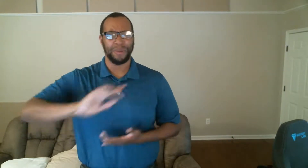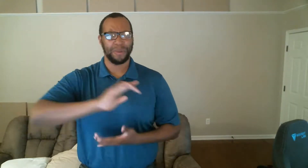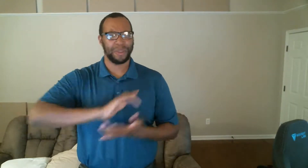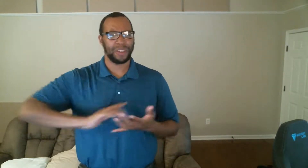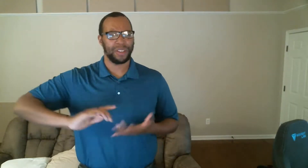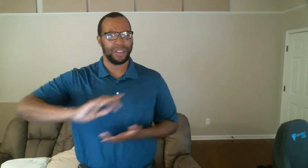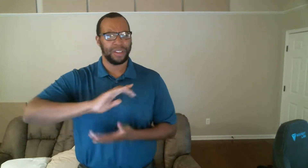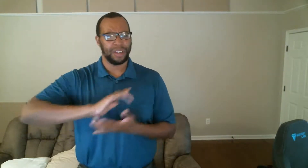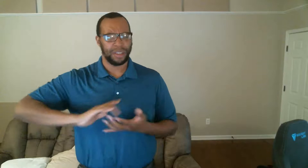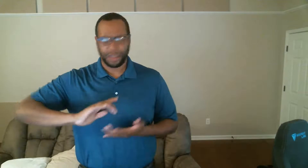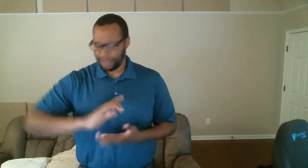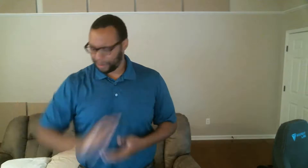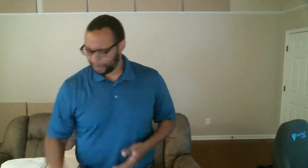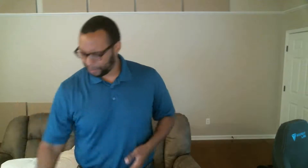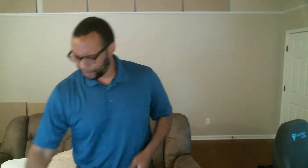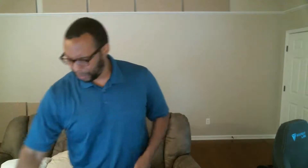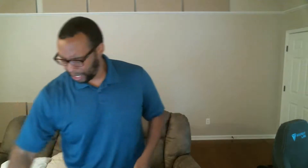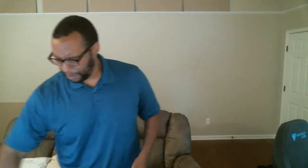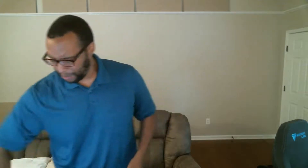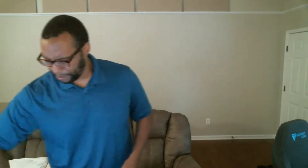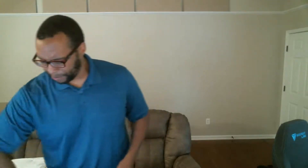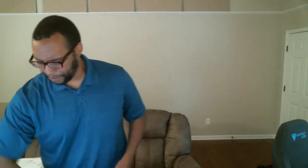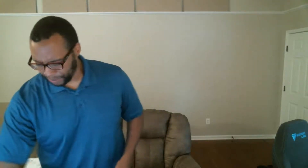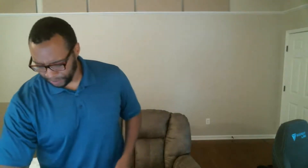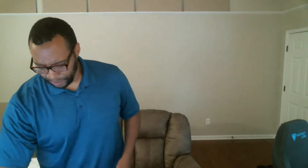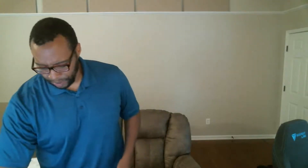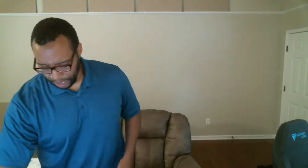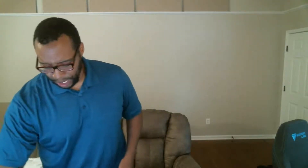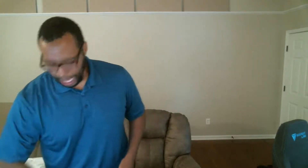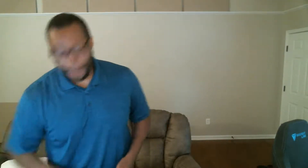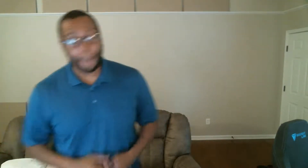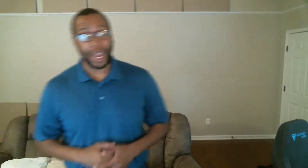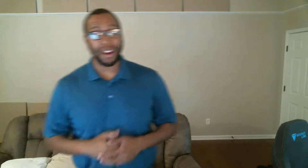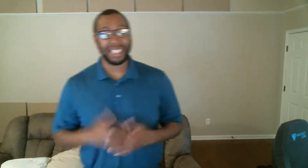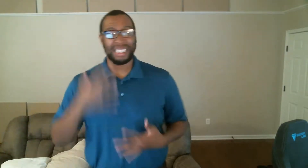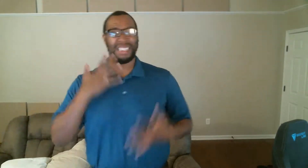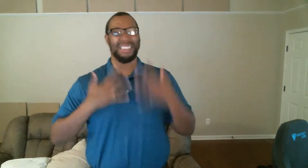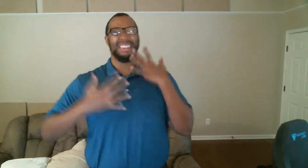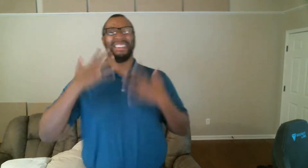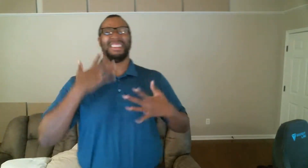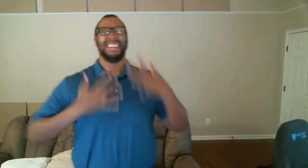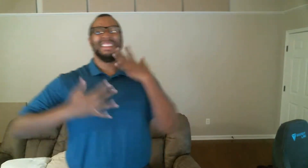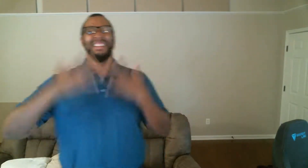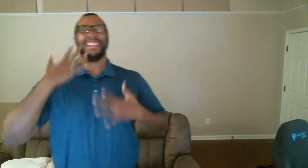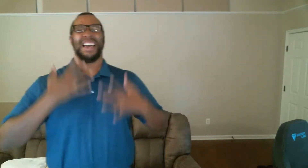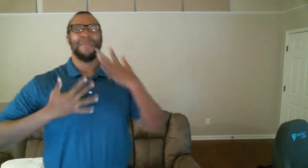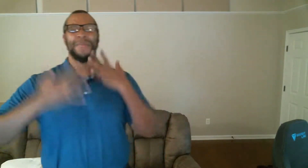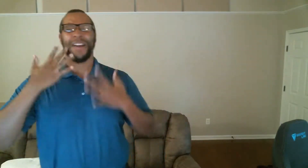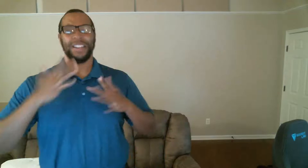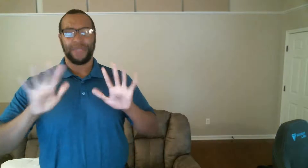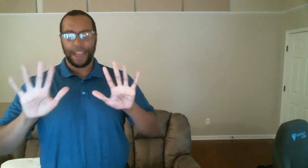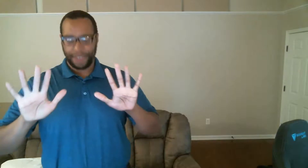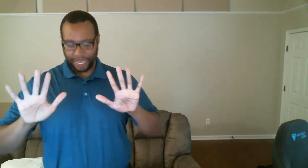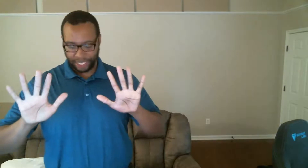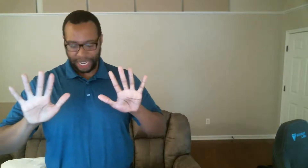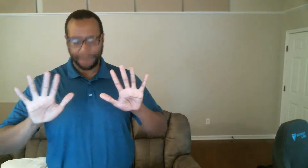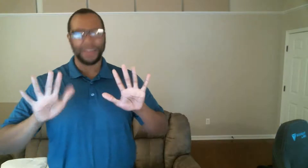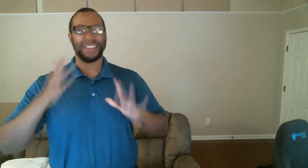Confused. All right. Embarrassed. I'm embarrassed. 5-hand shape.